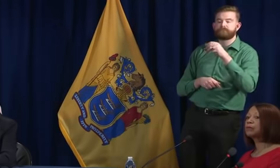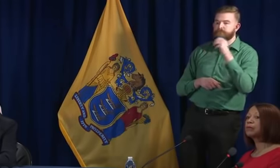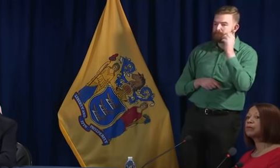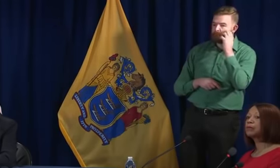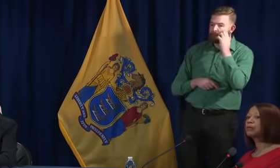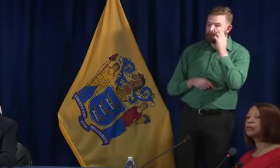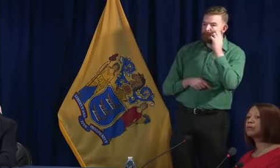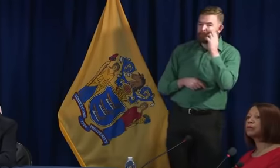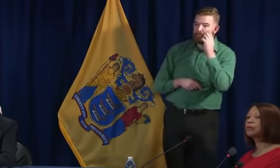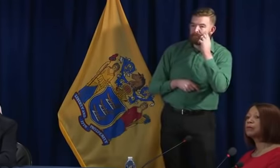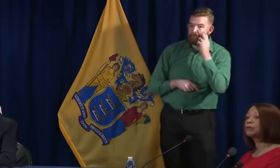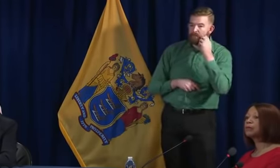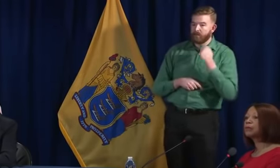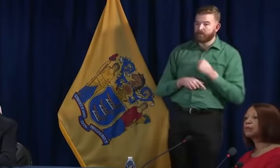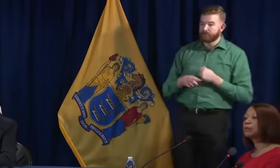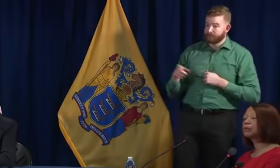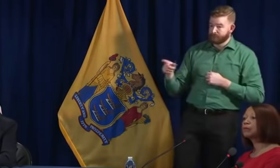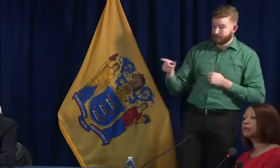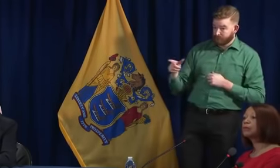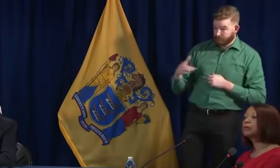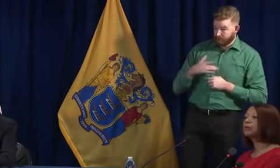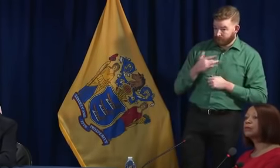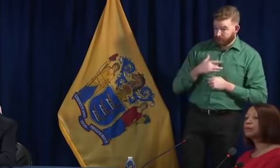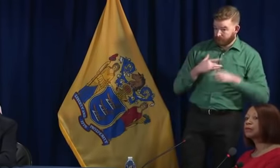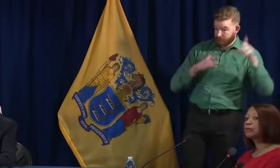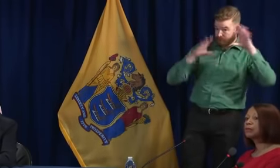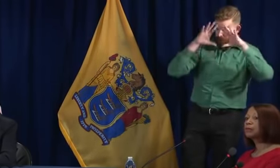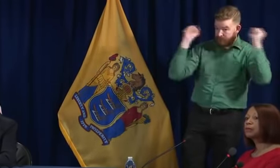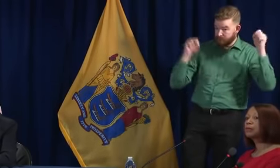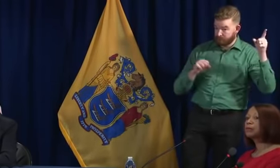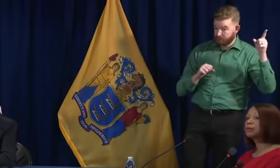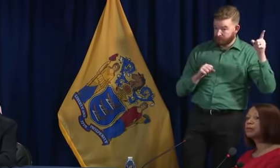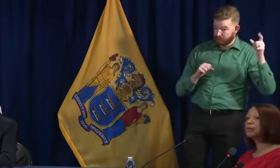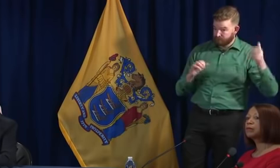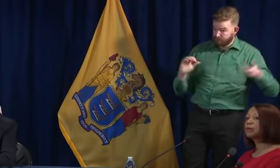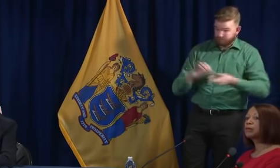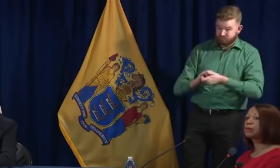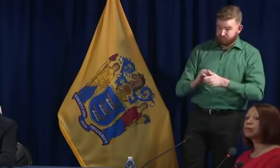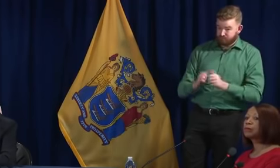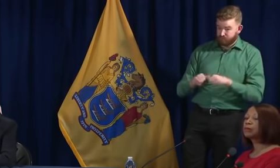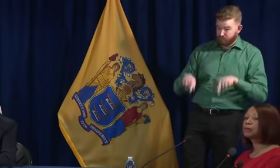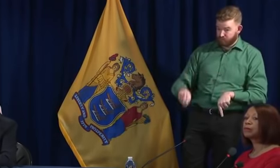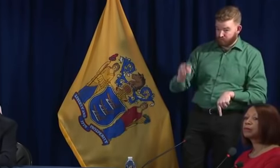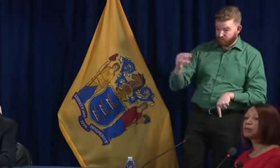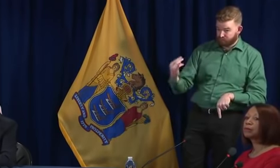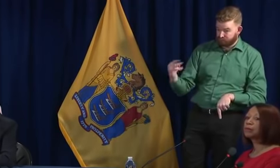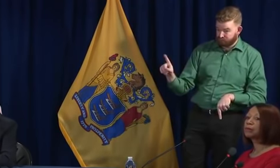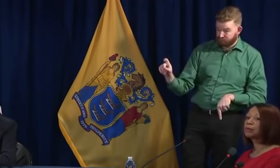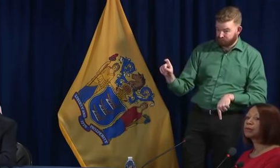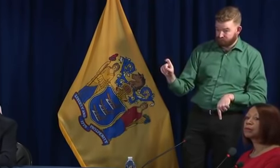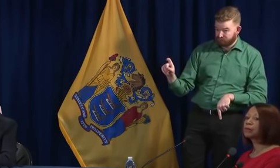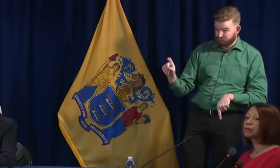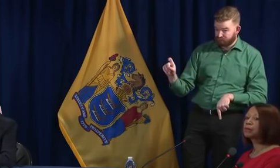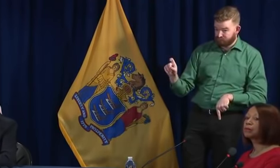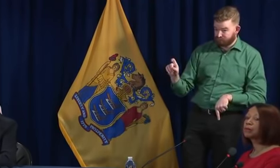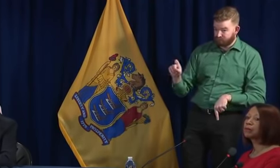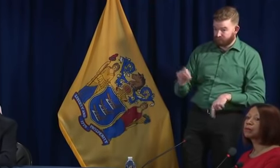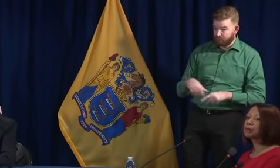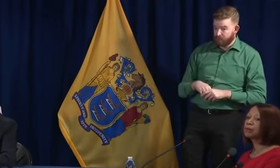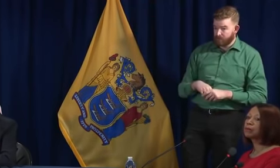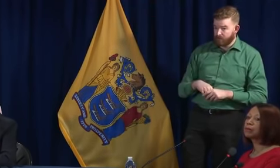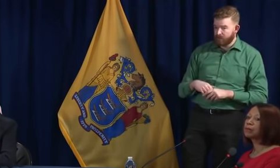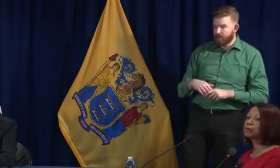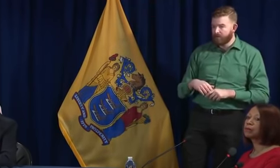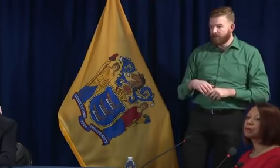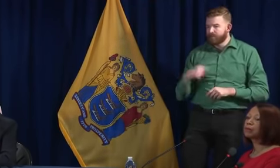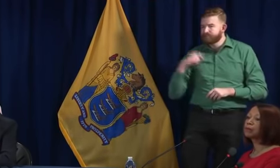a reliable or partner with the state right now? I mean, there's been a lot reported about his sort of early mismanagement